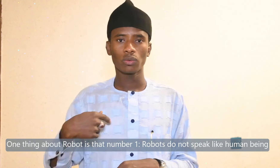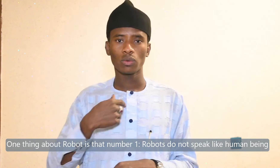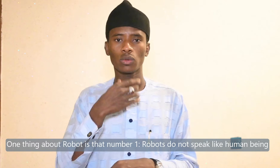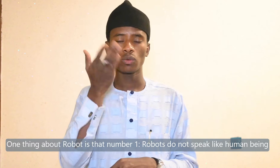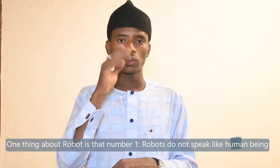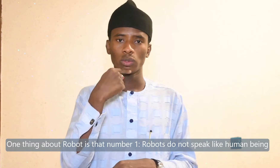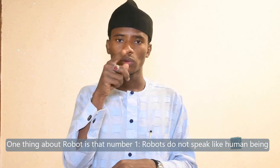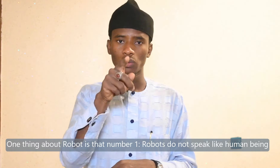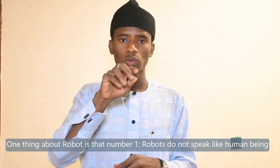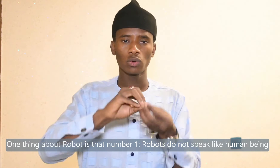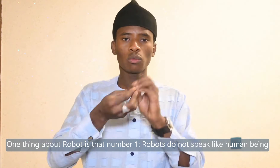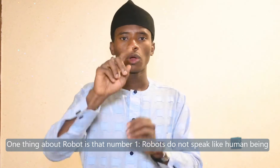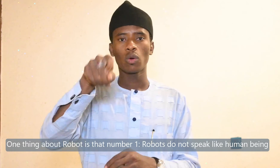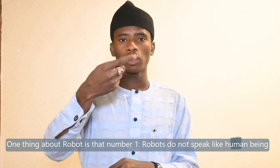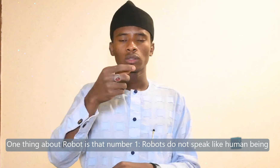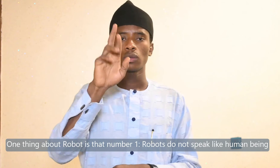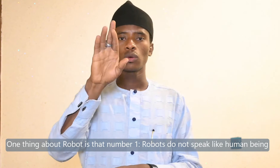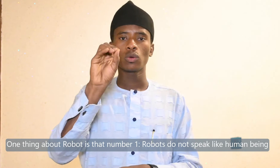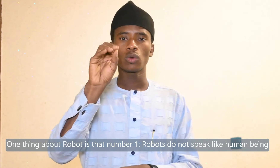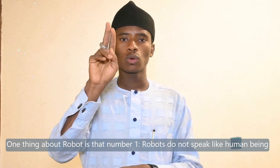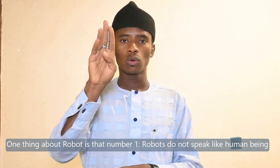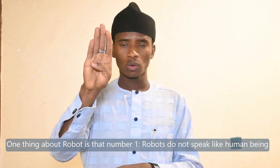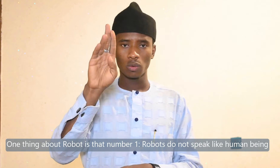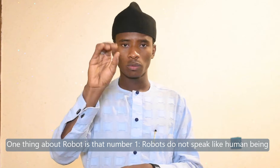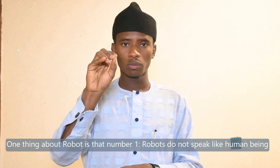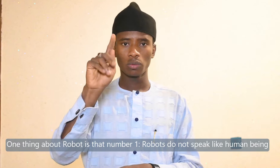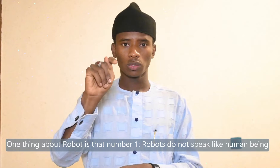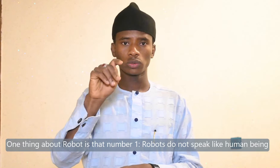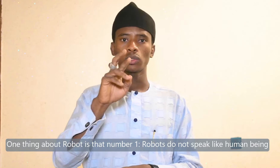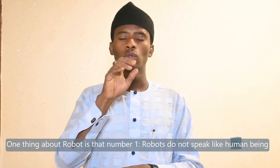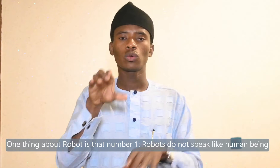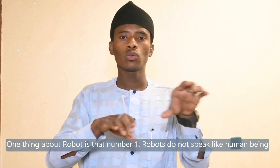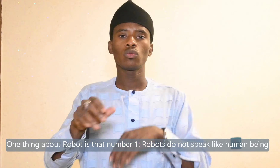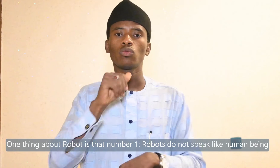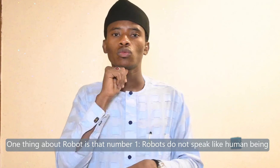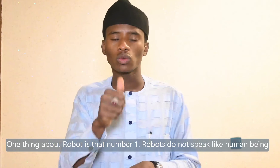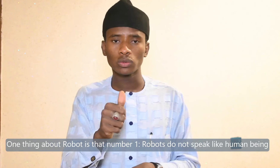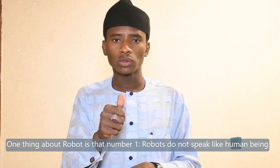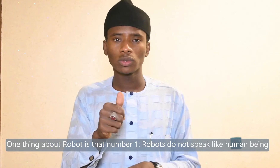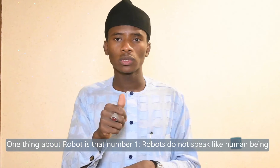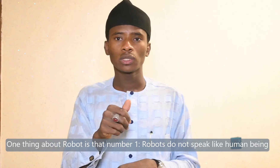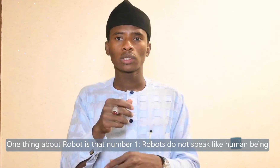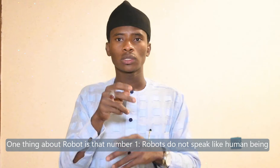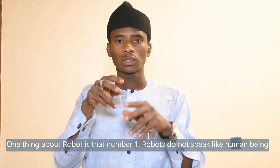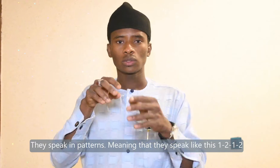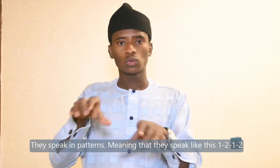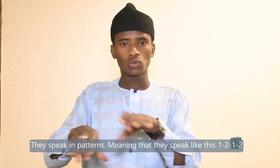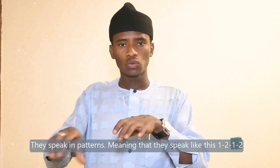one, robots do not speak like human beings speak. They speak